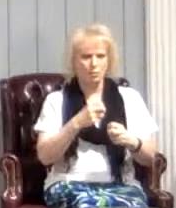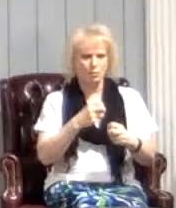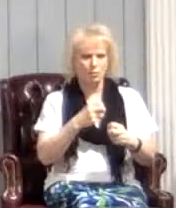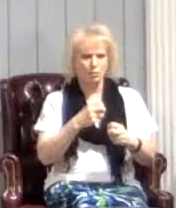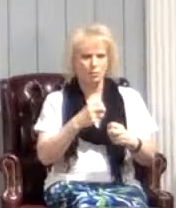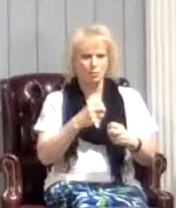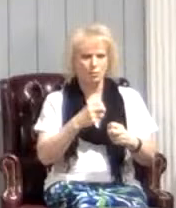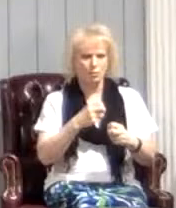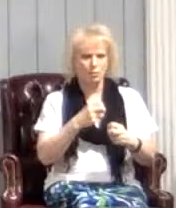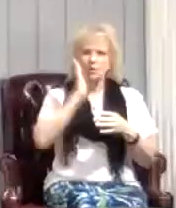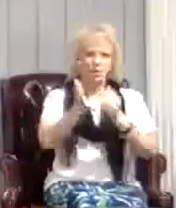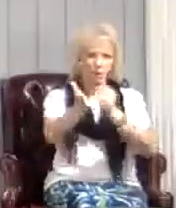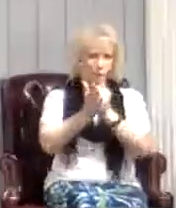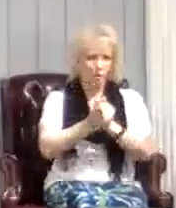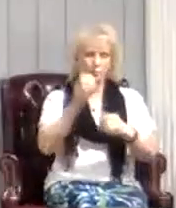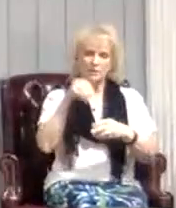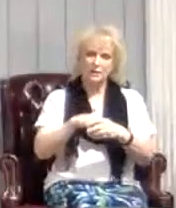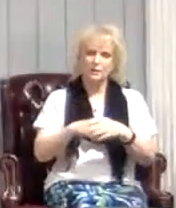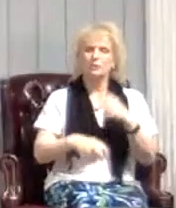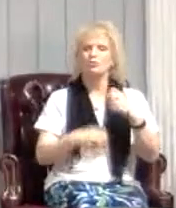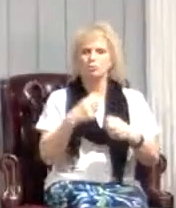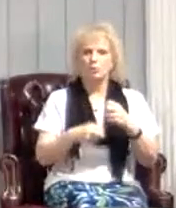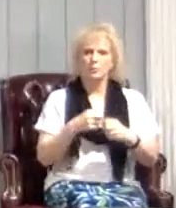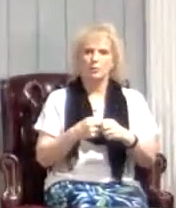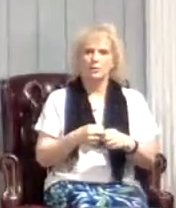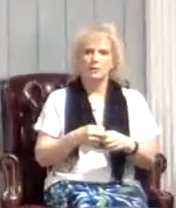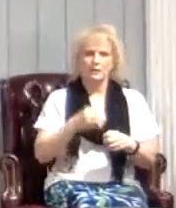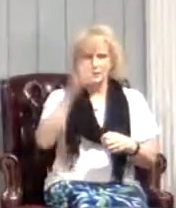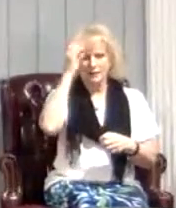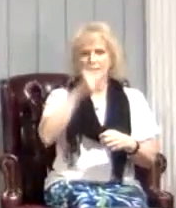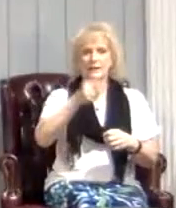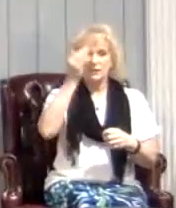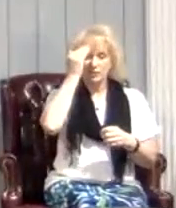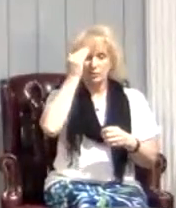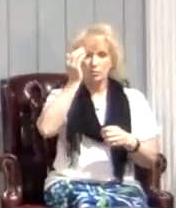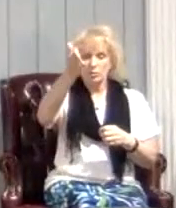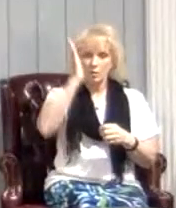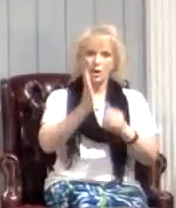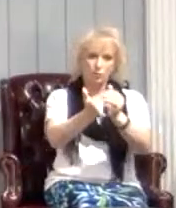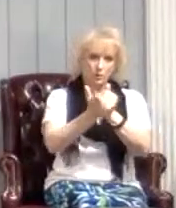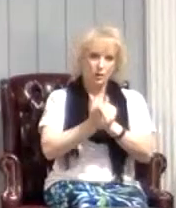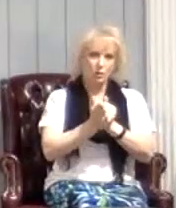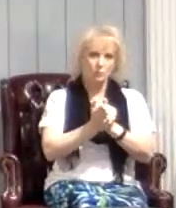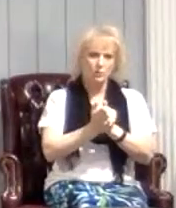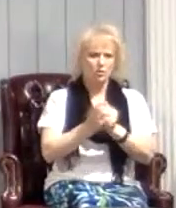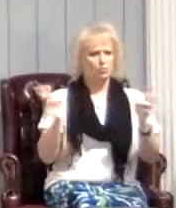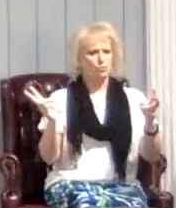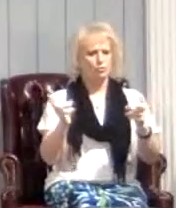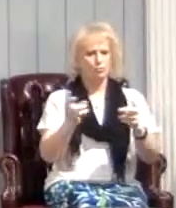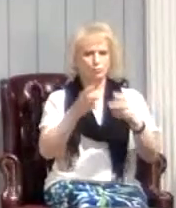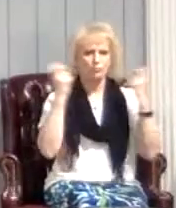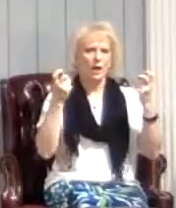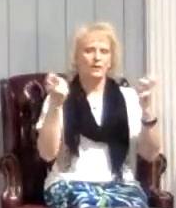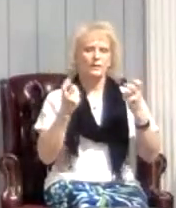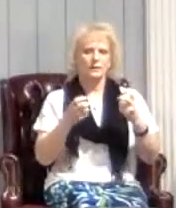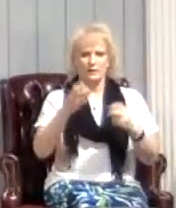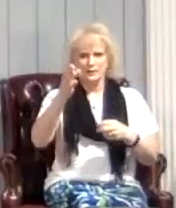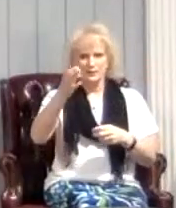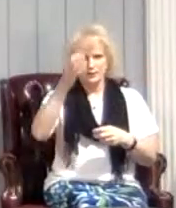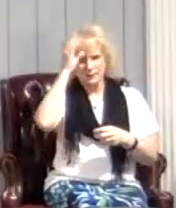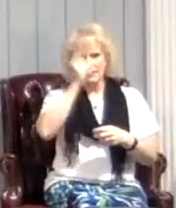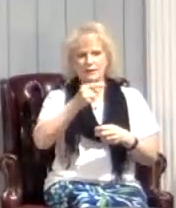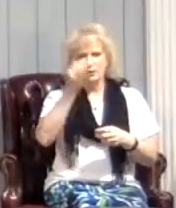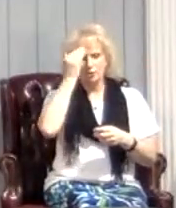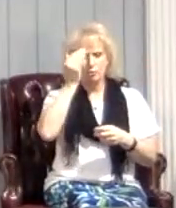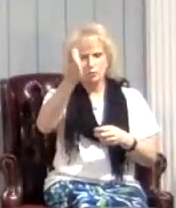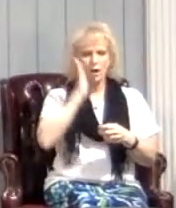God would help him in his trouble. He knew that God would help him to do valiantly. He knew that God would tread down